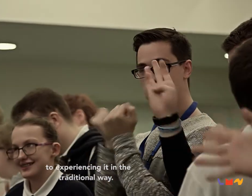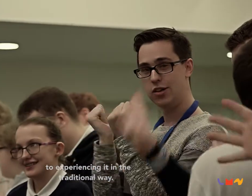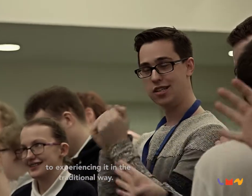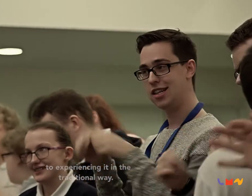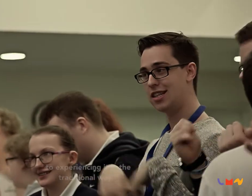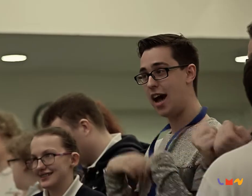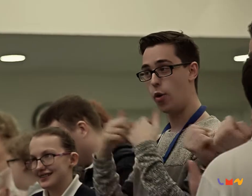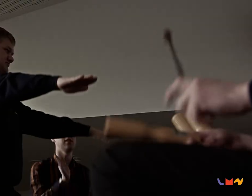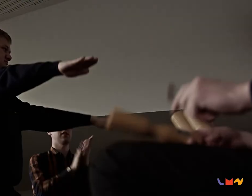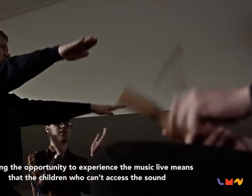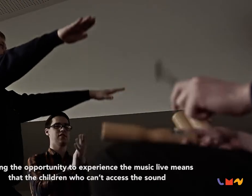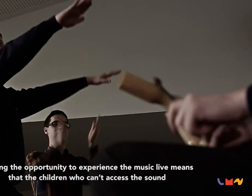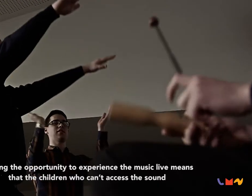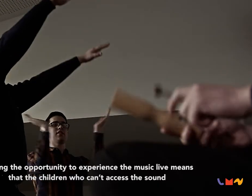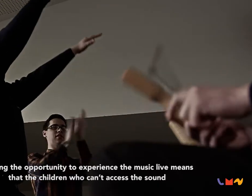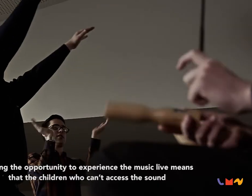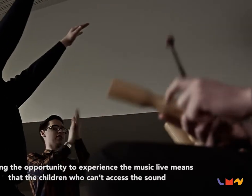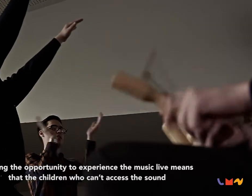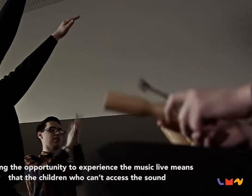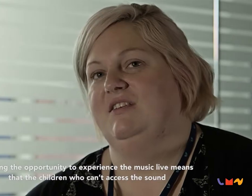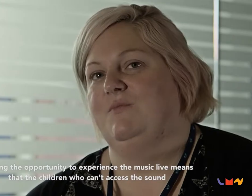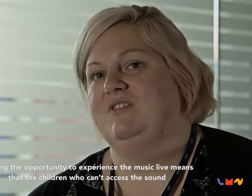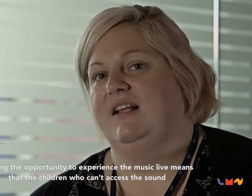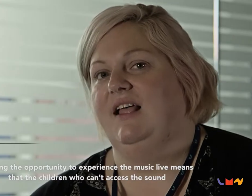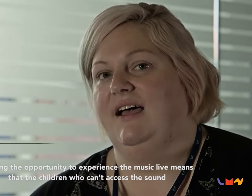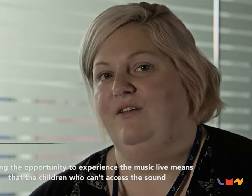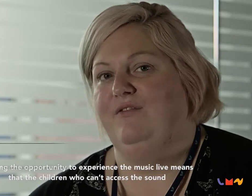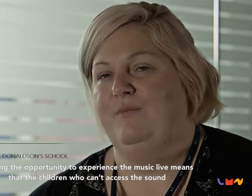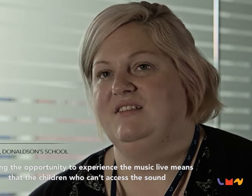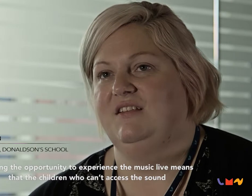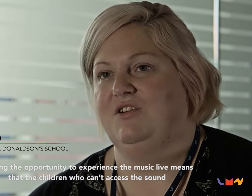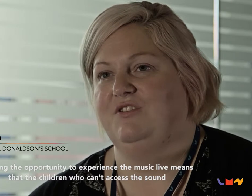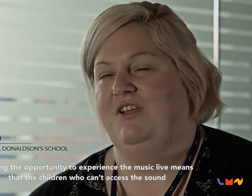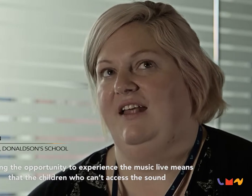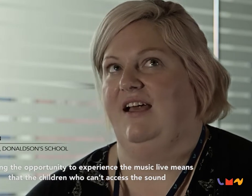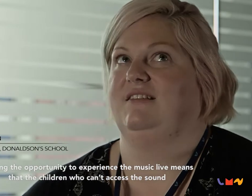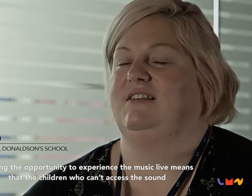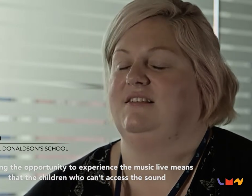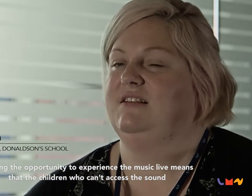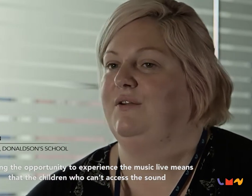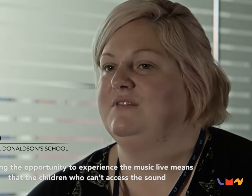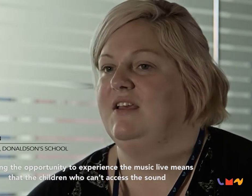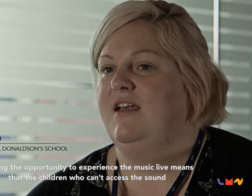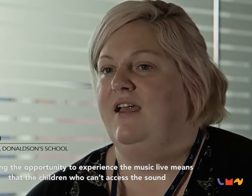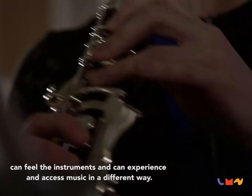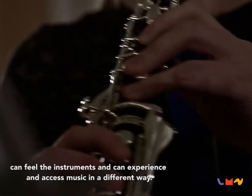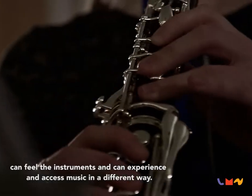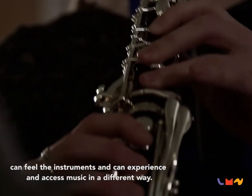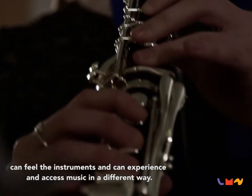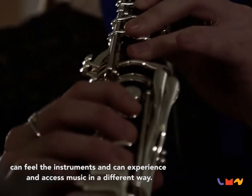way. Having the opportunity to experience the music live means that the children who can't access the sound can feel the